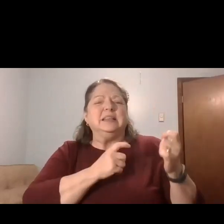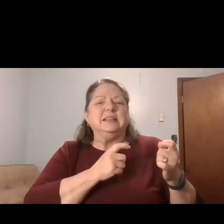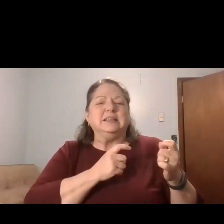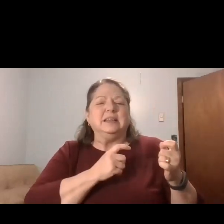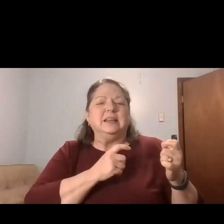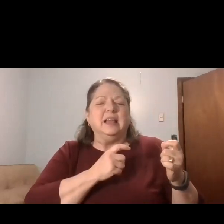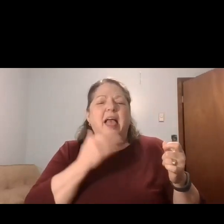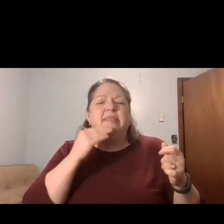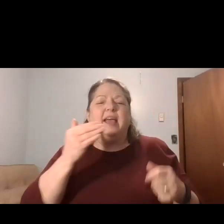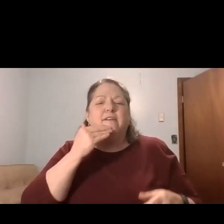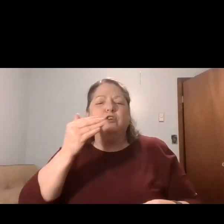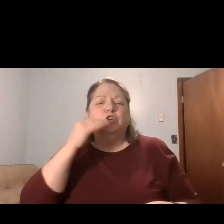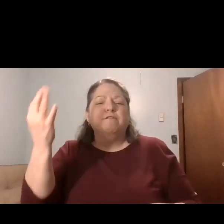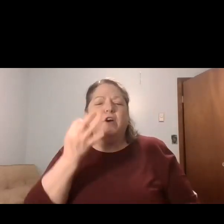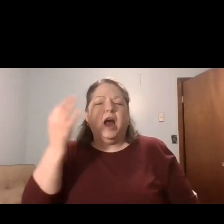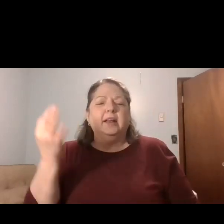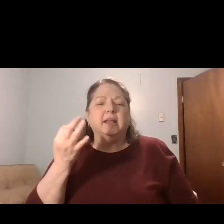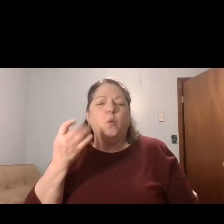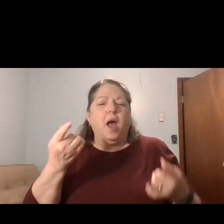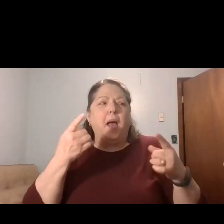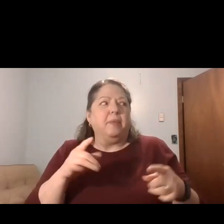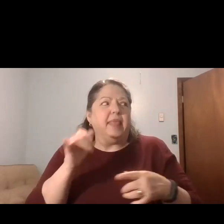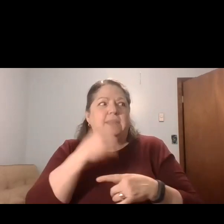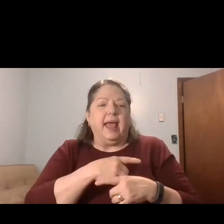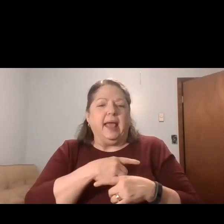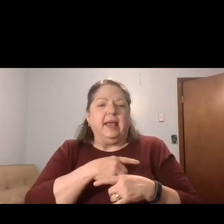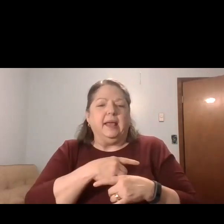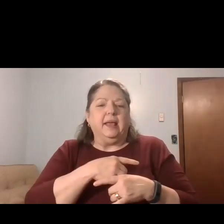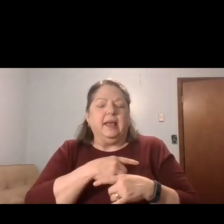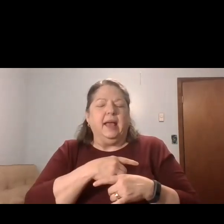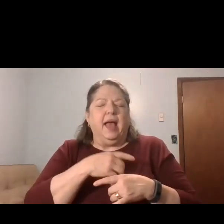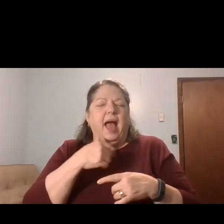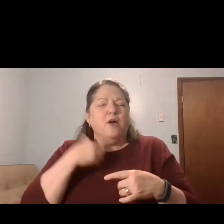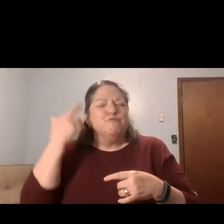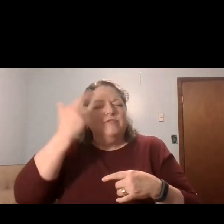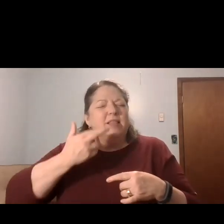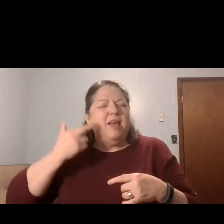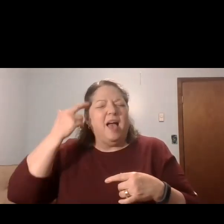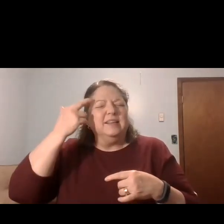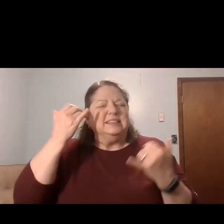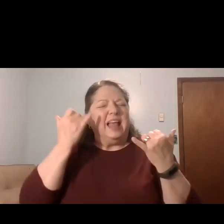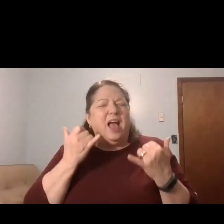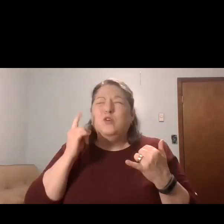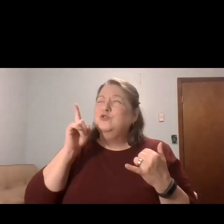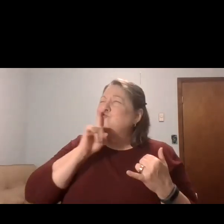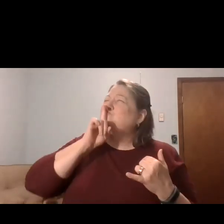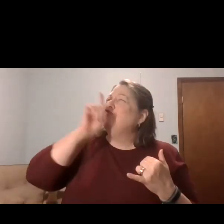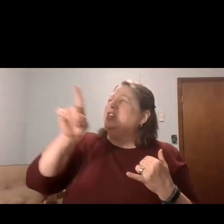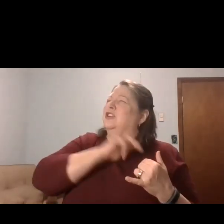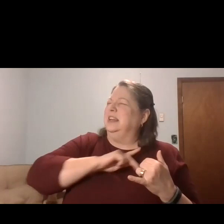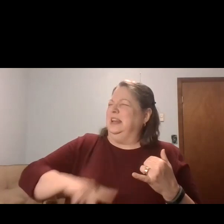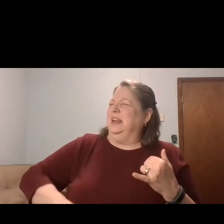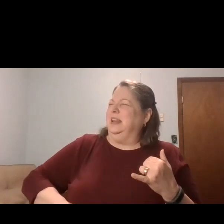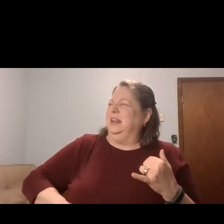Friday and for what happened that day. I realize more today that you are the King. I've been the king of